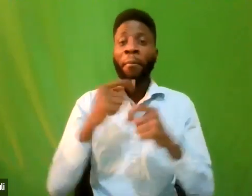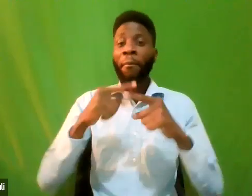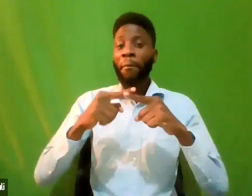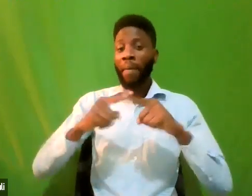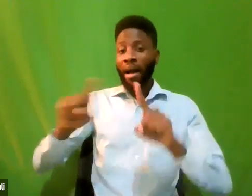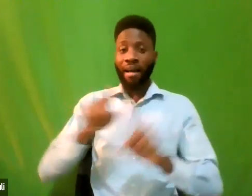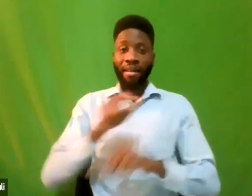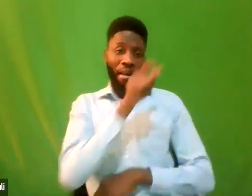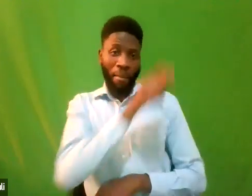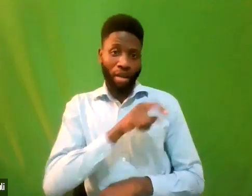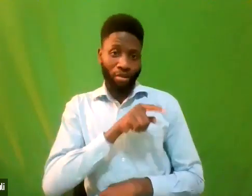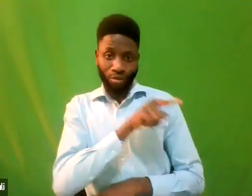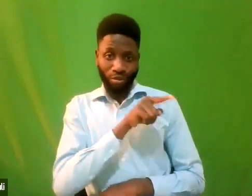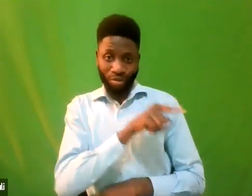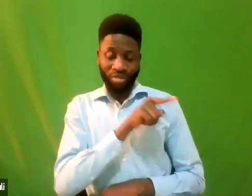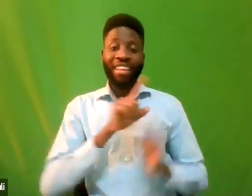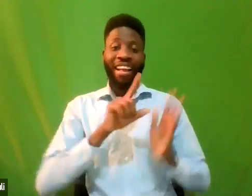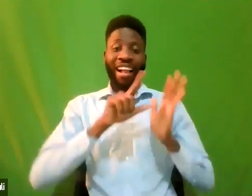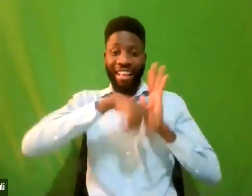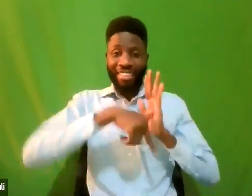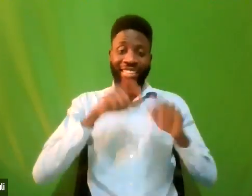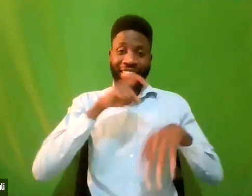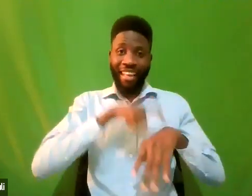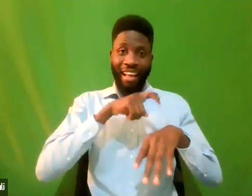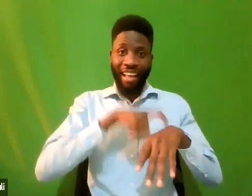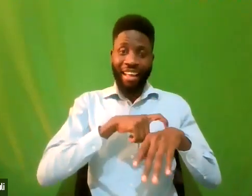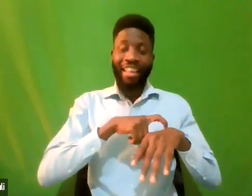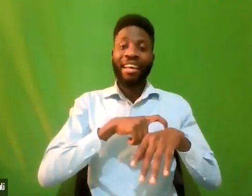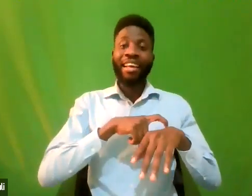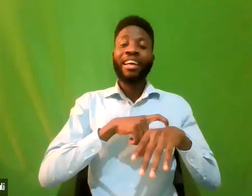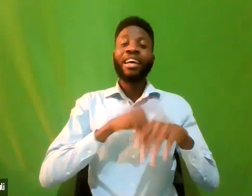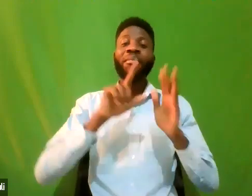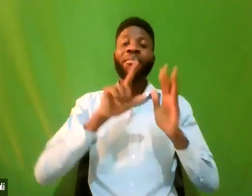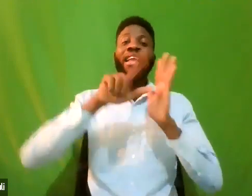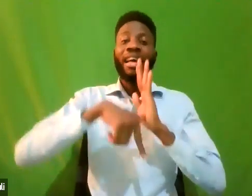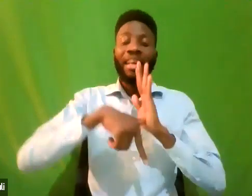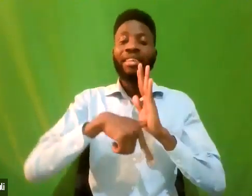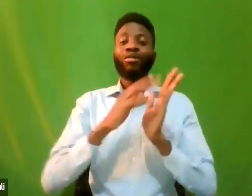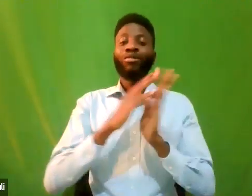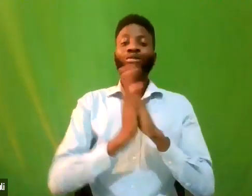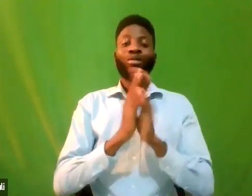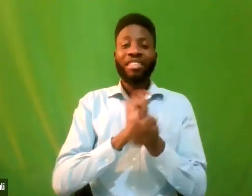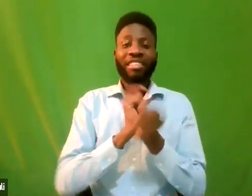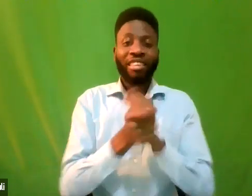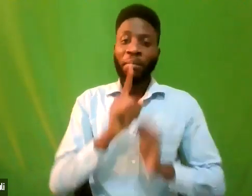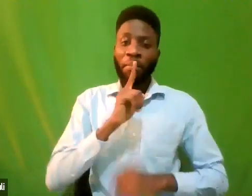on, when he got to the house, he changed the stories and started saying that Ashura was going to Bomas to look for a